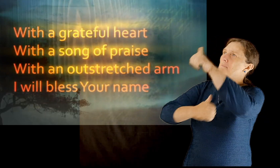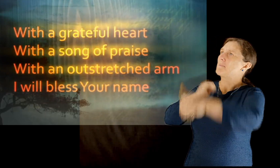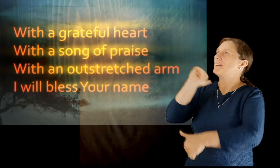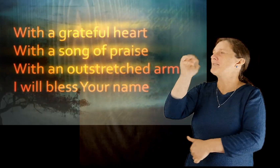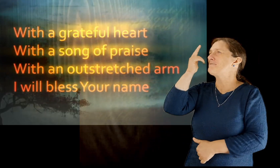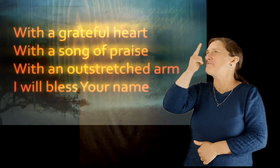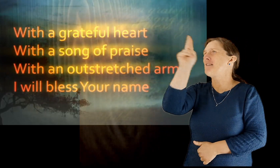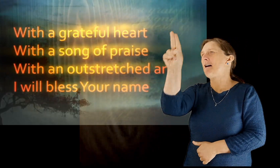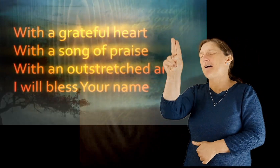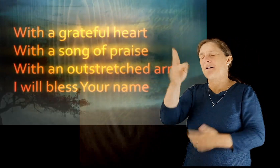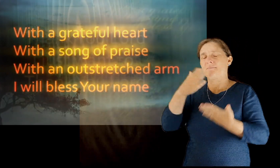Your name.